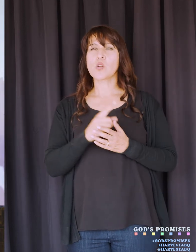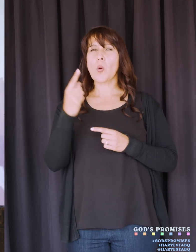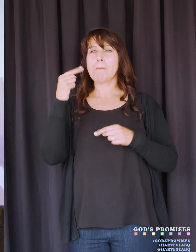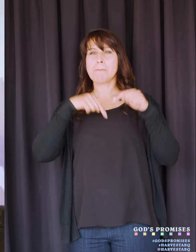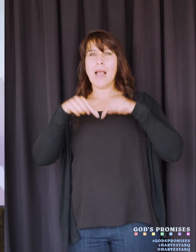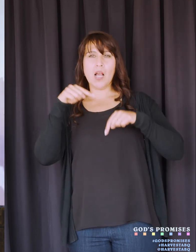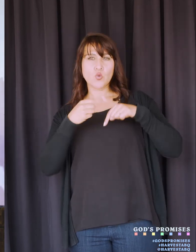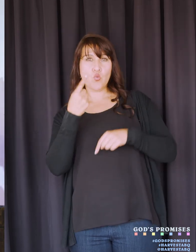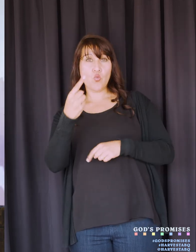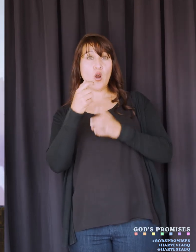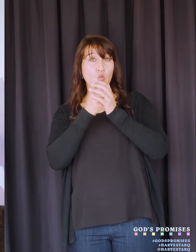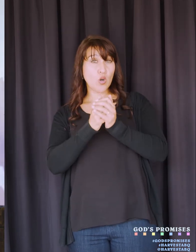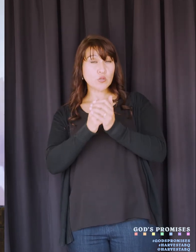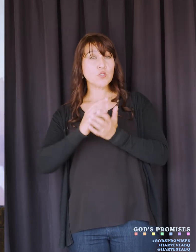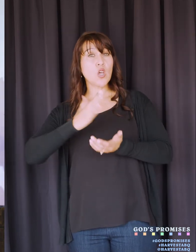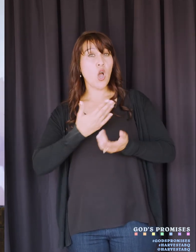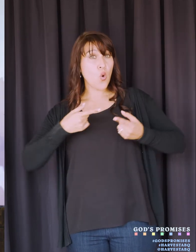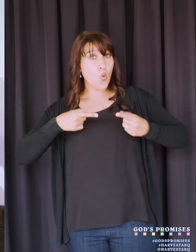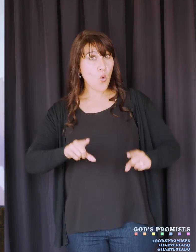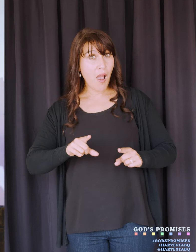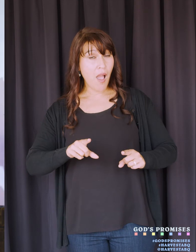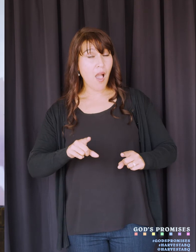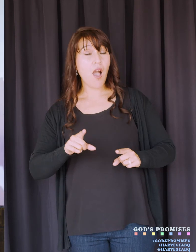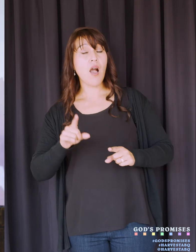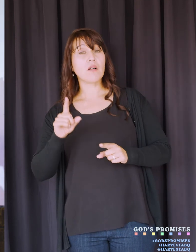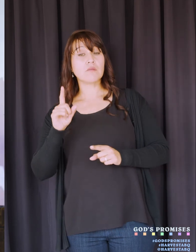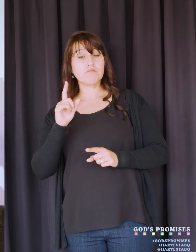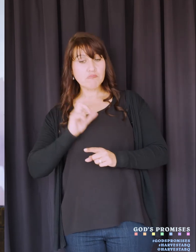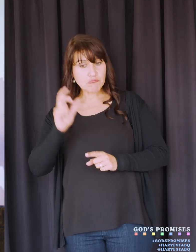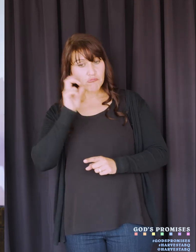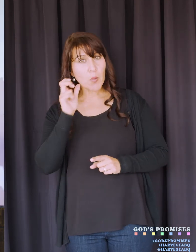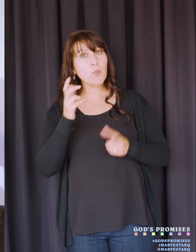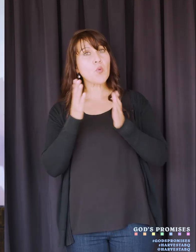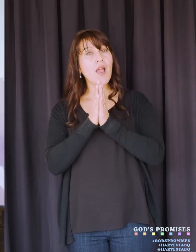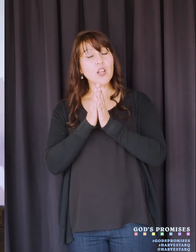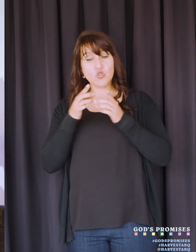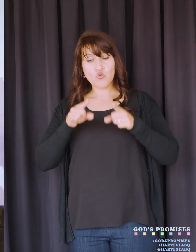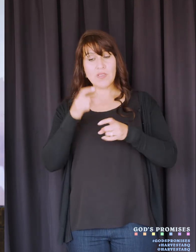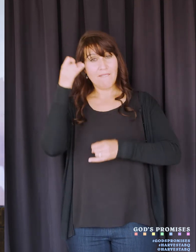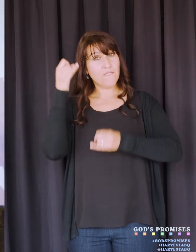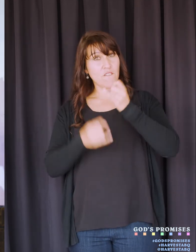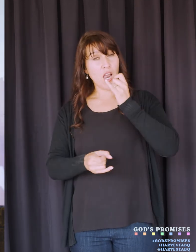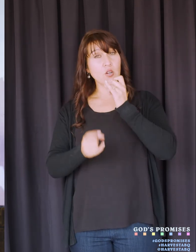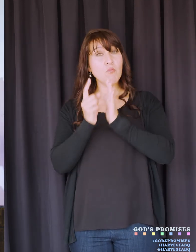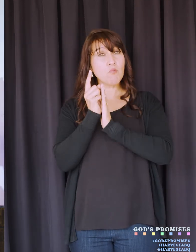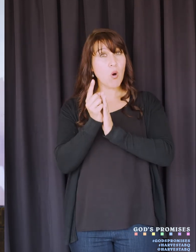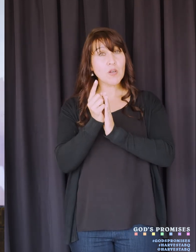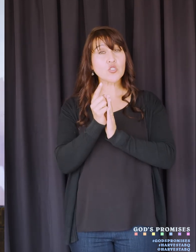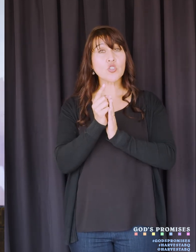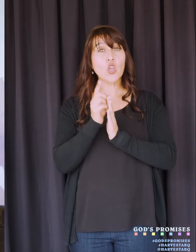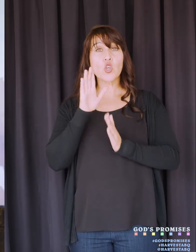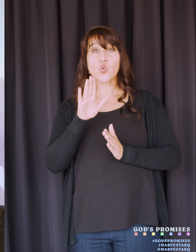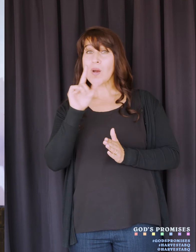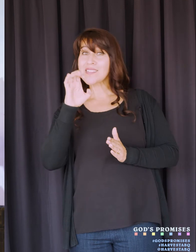song. And as we do, I have been praying all week that in these final moments, that your tank